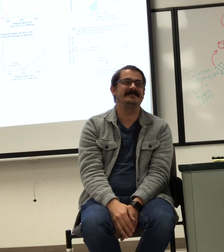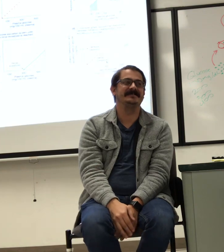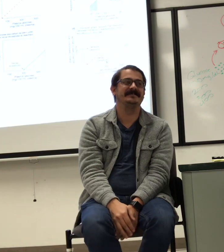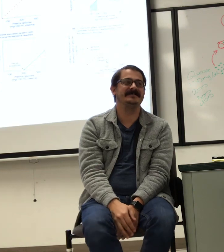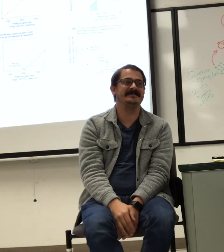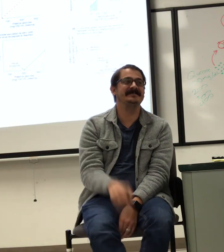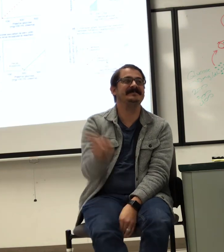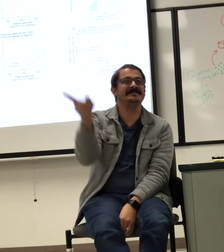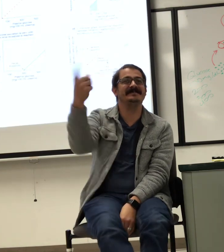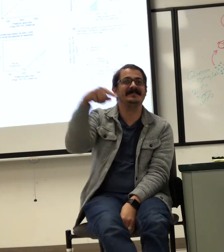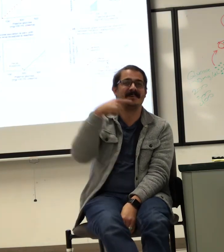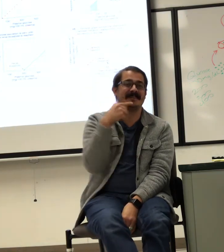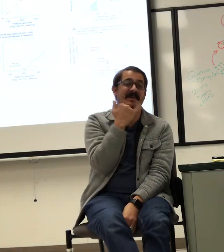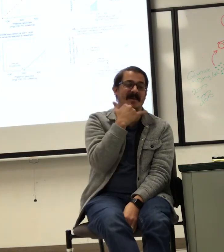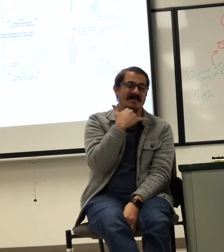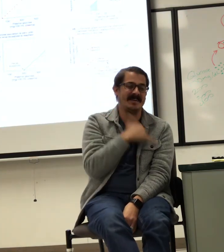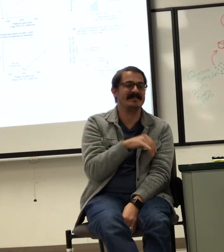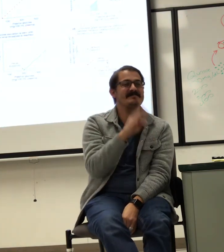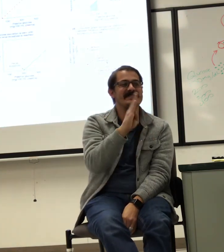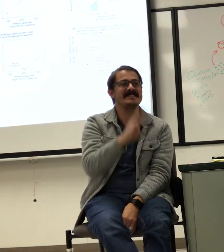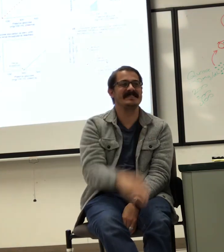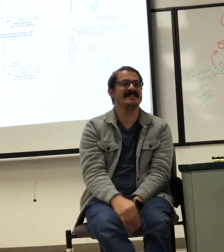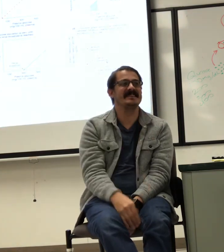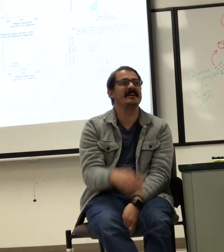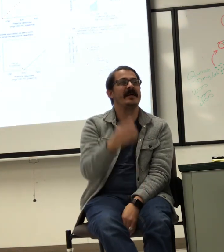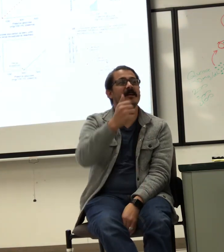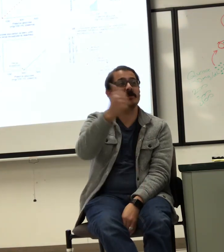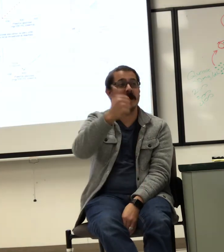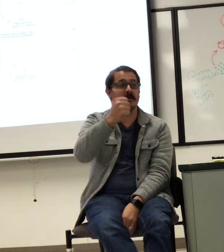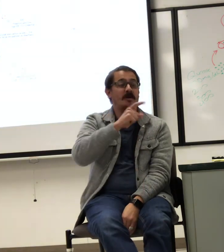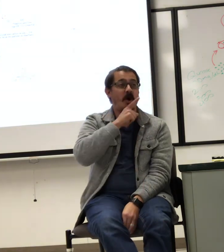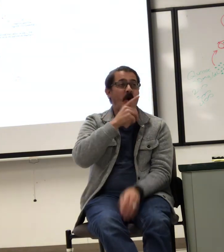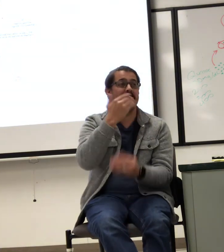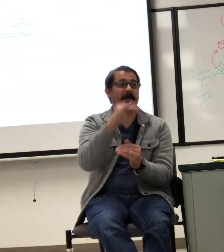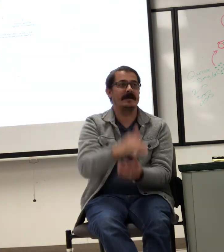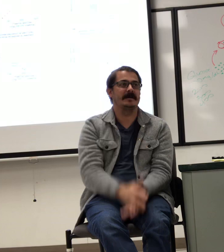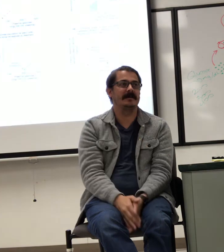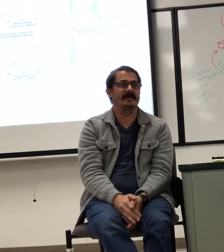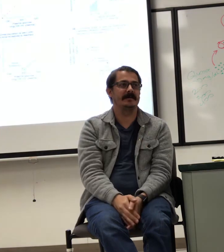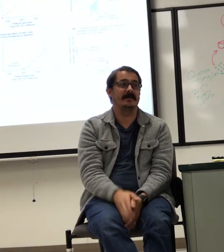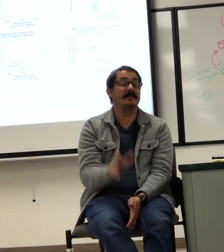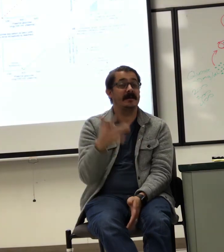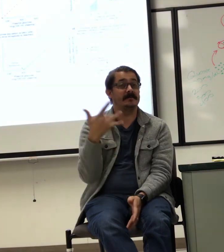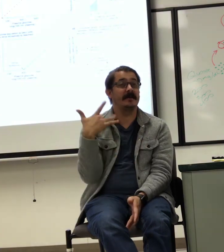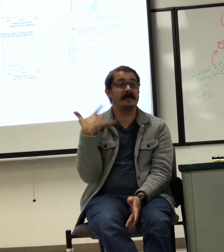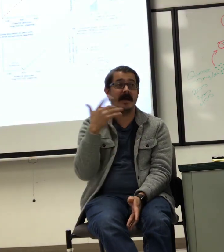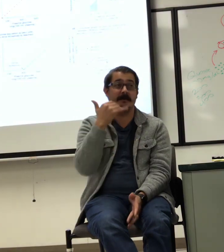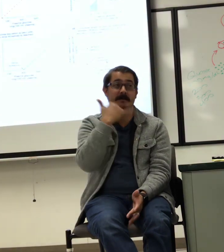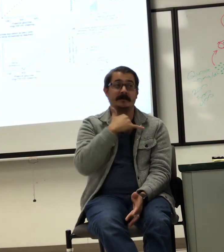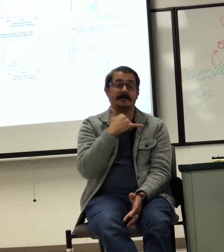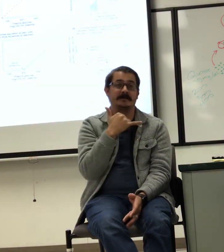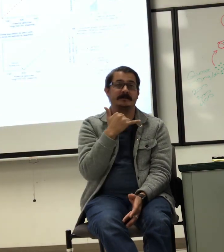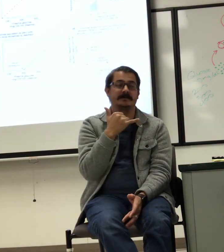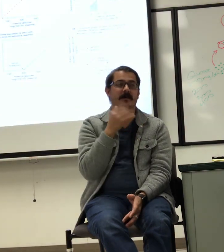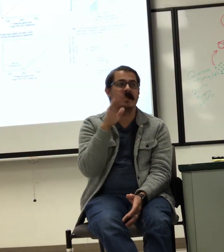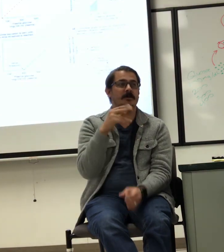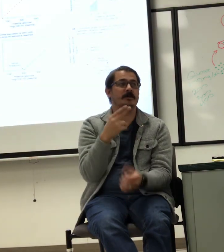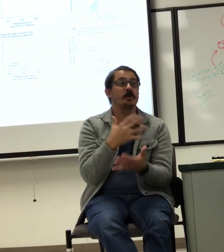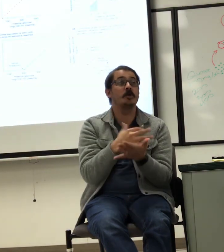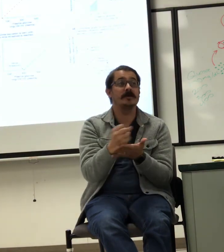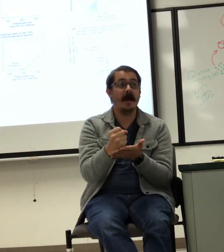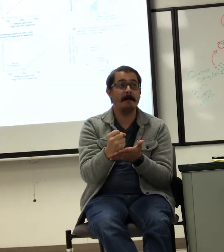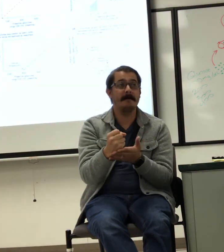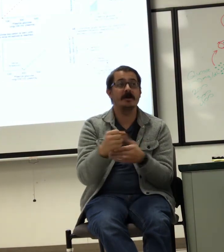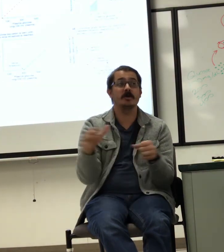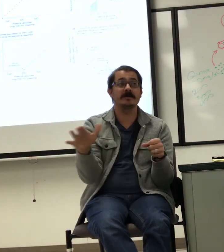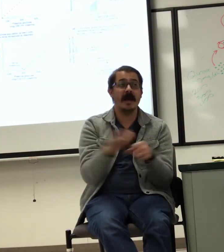This is what you're using up. Those transporters are the limit. Okay. Yeah, that's a commonly missed question, and that's what you're using up. You're